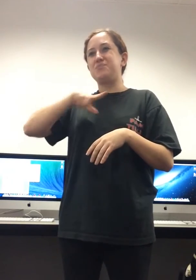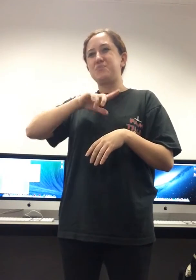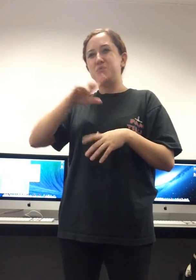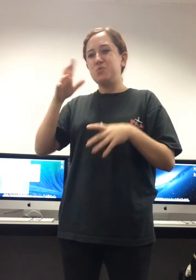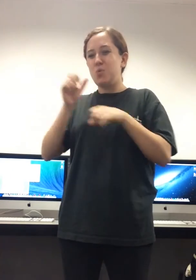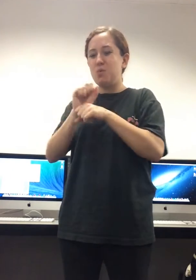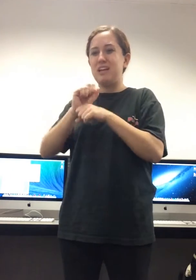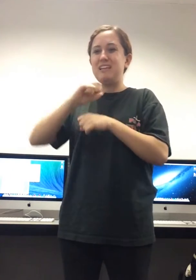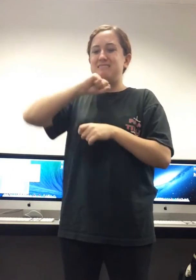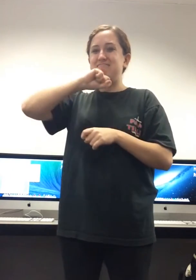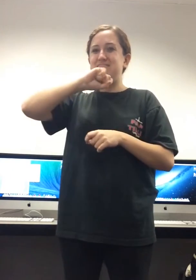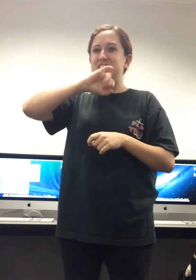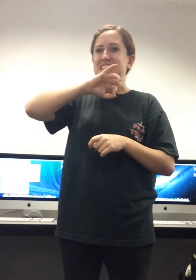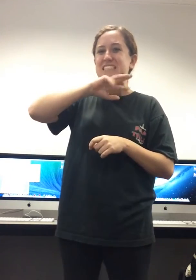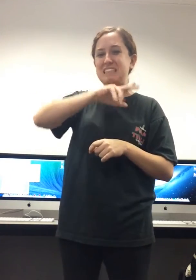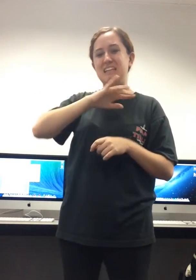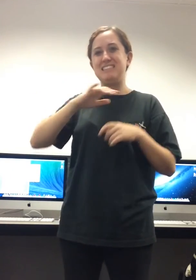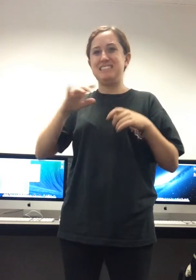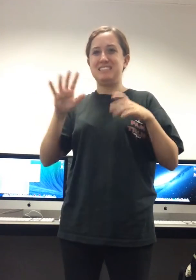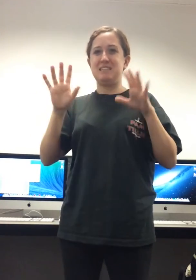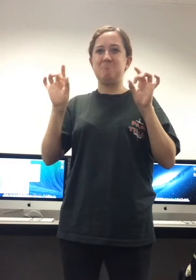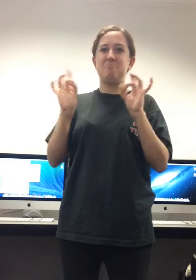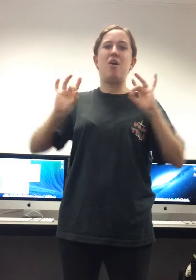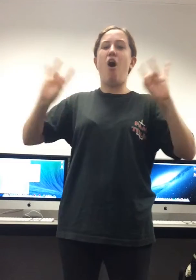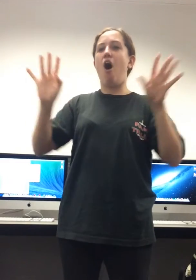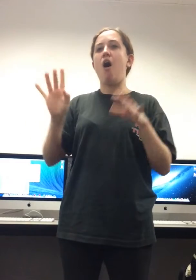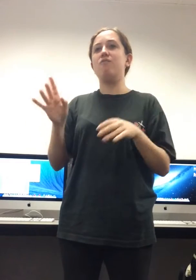conditions. In 1900, for example,